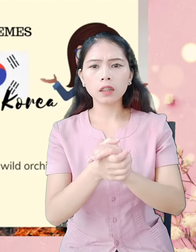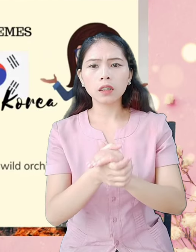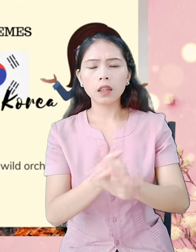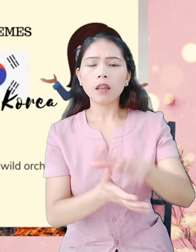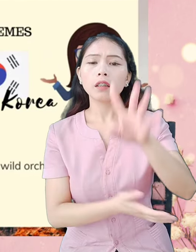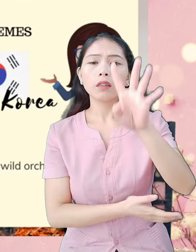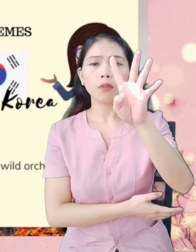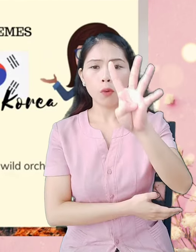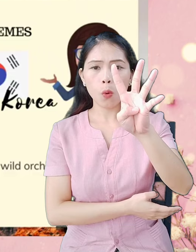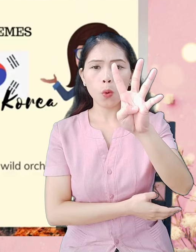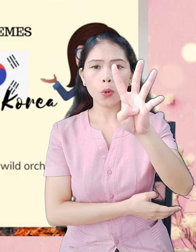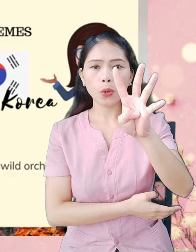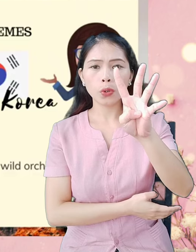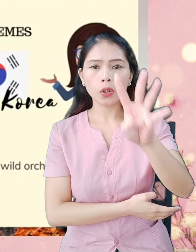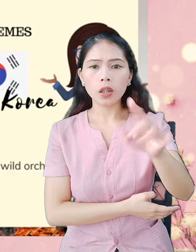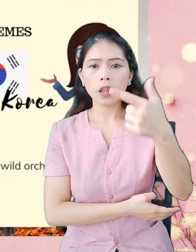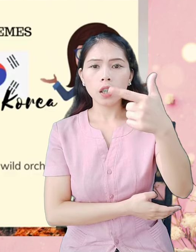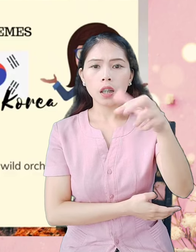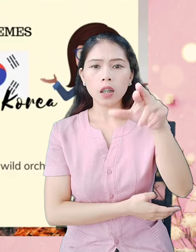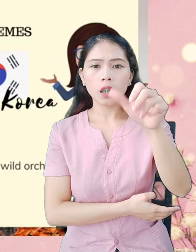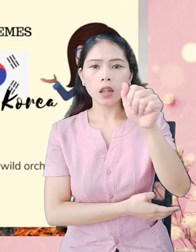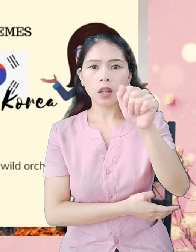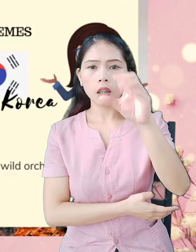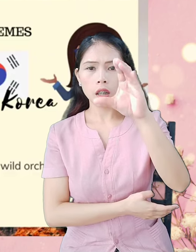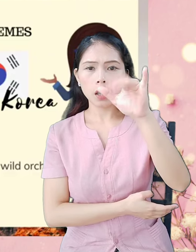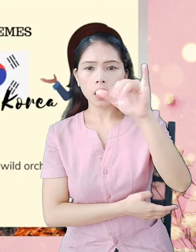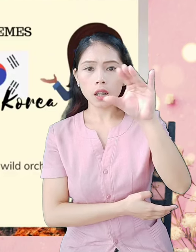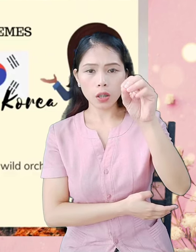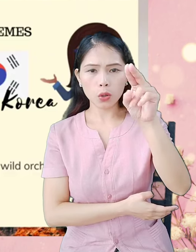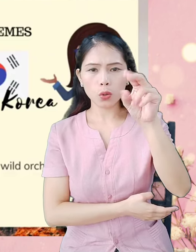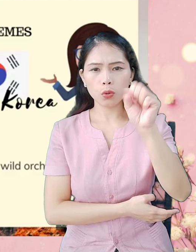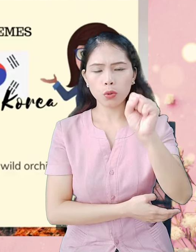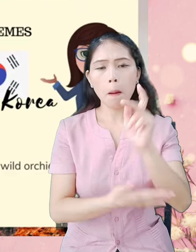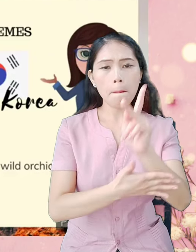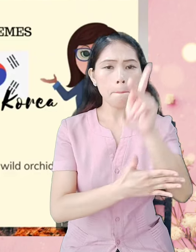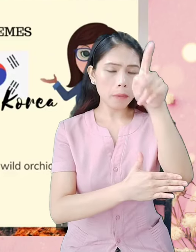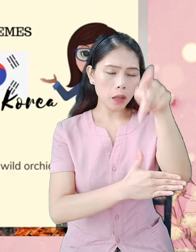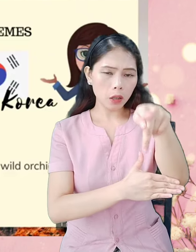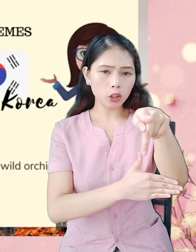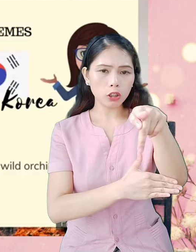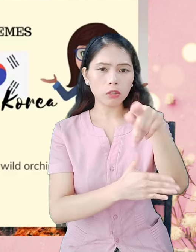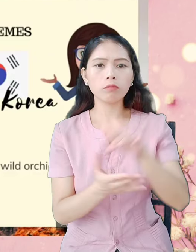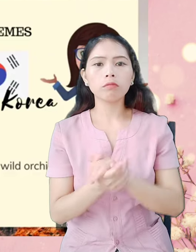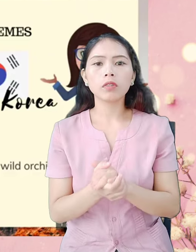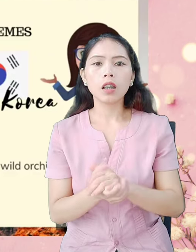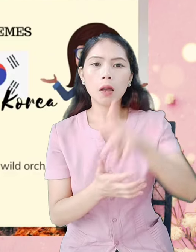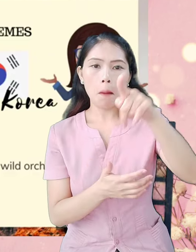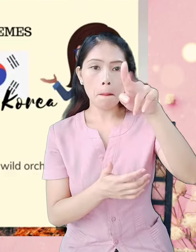Number 3. The four gracious plants, plum blossoms,